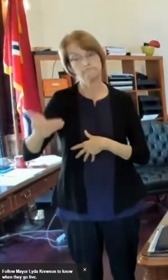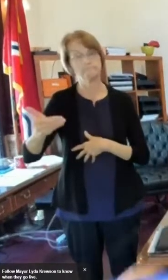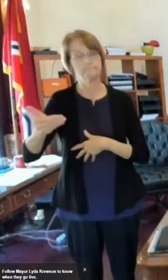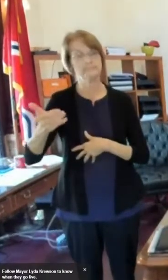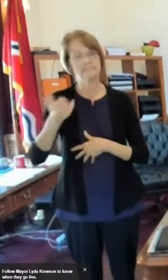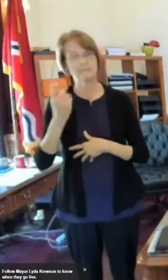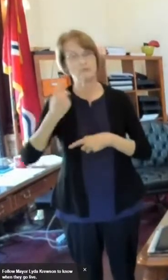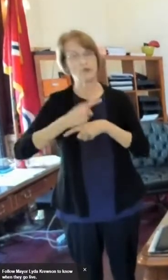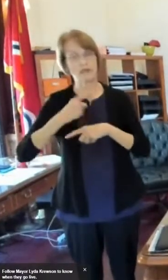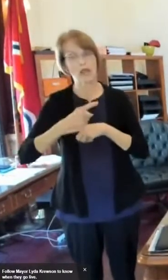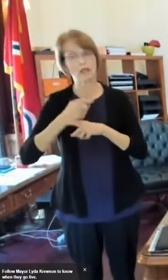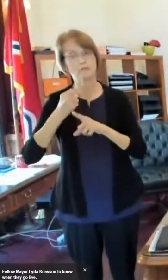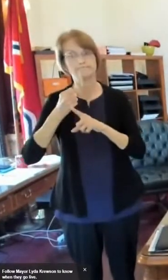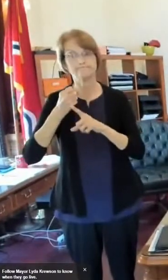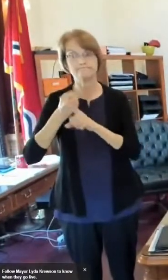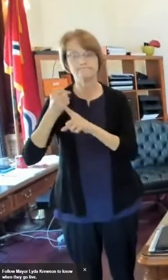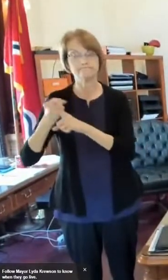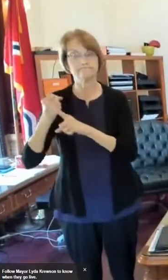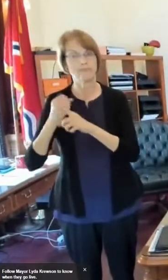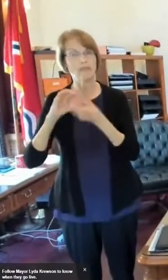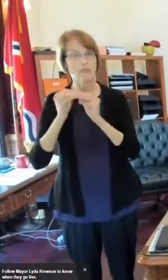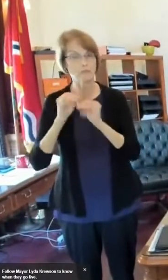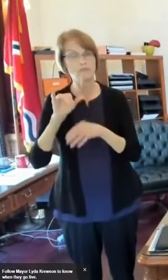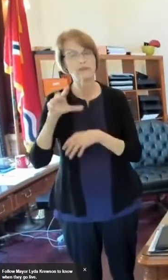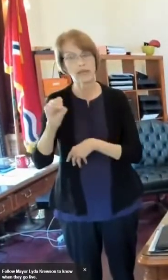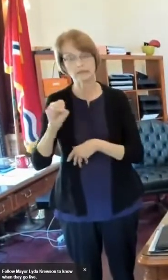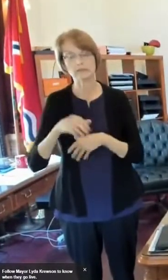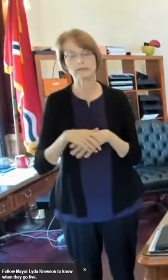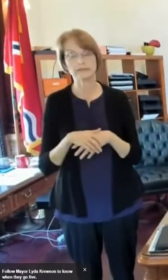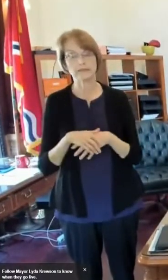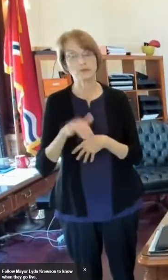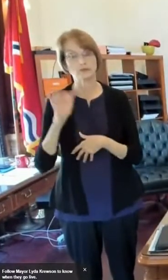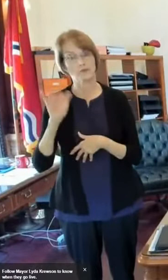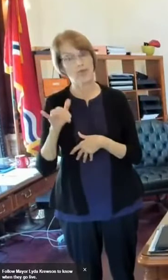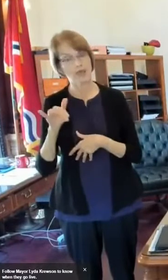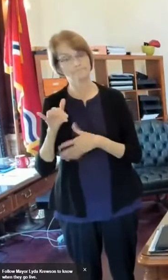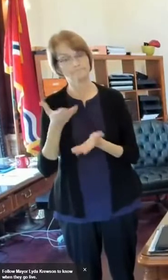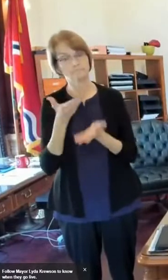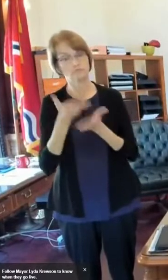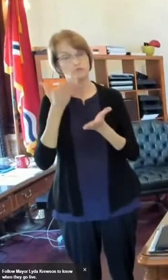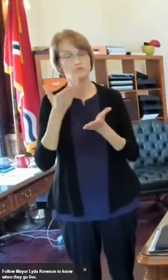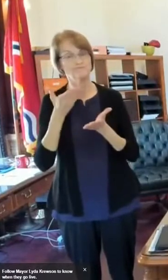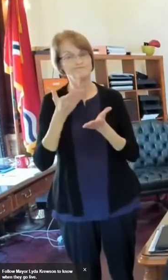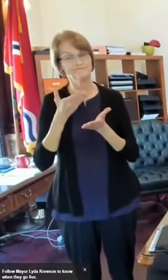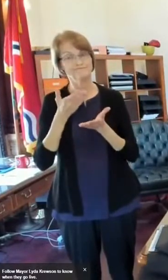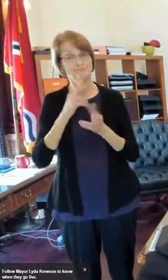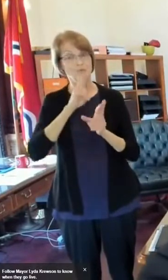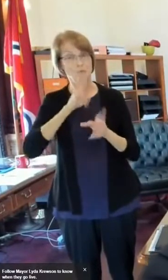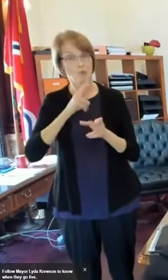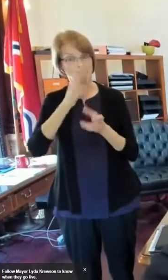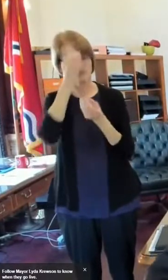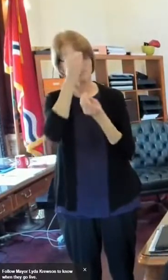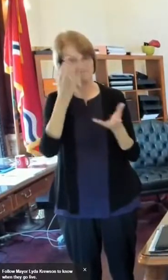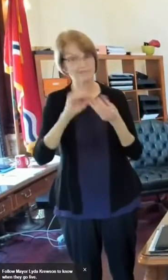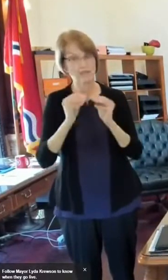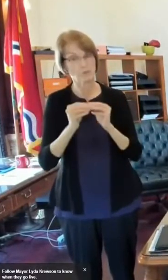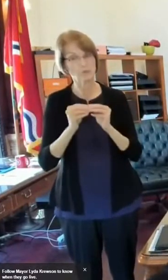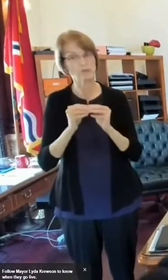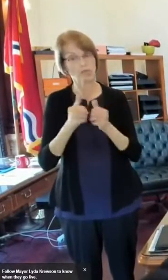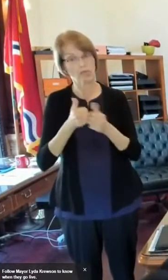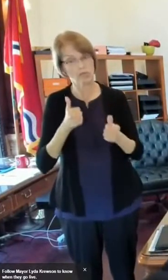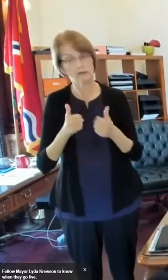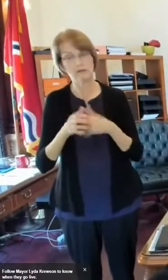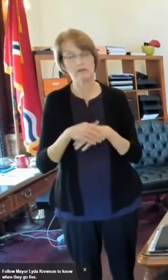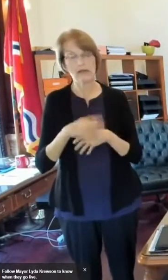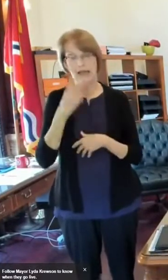of the issue that we have been talking about with regard to reporting. So when I saw the number 145,